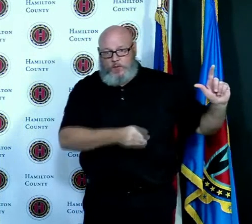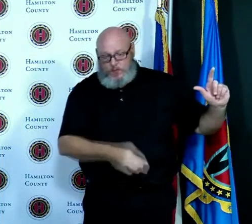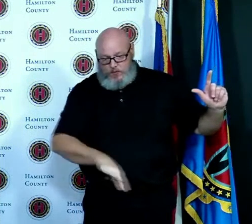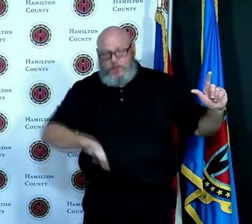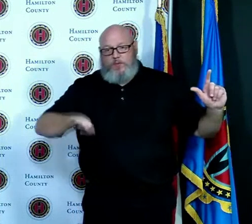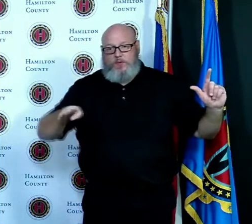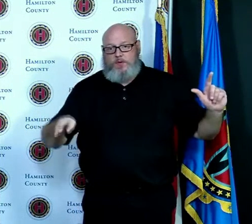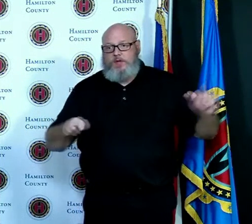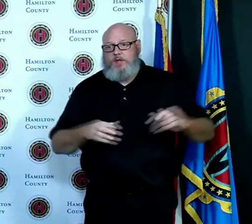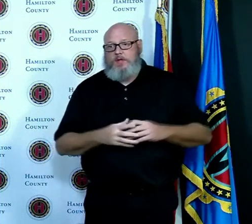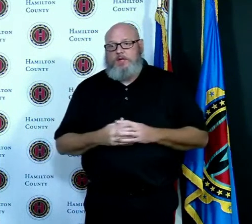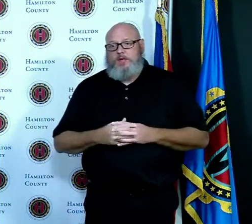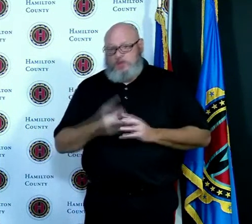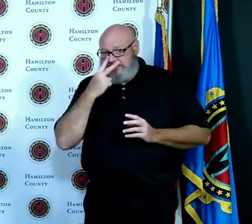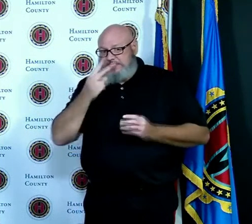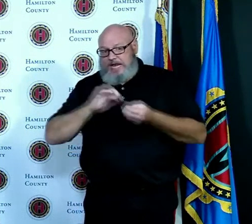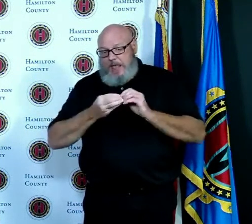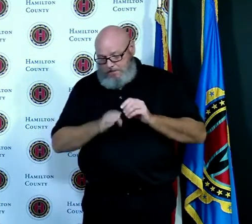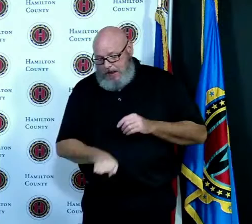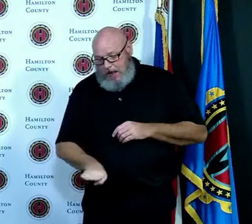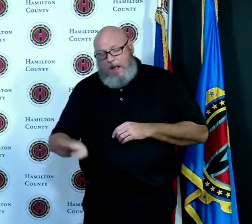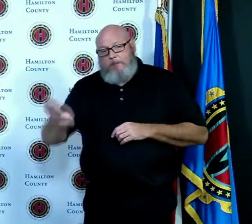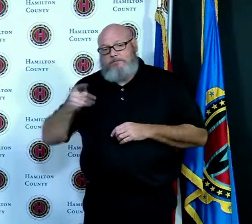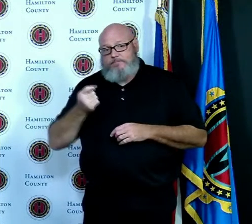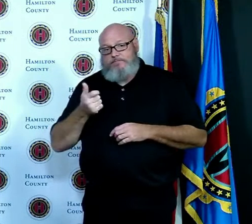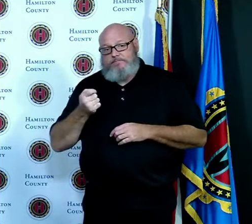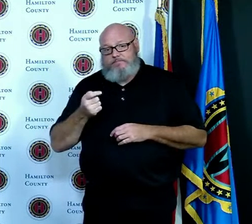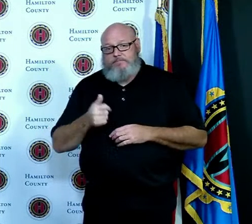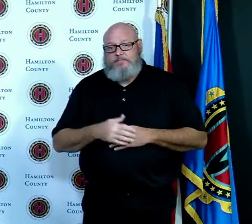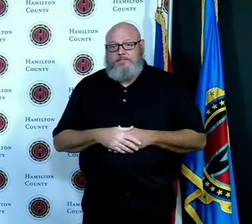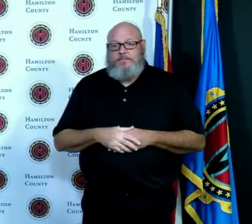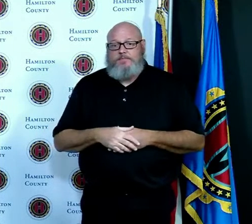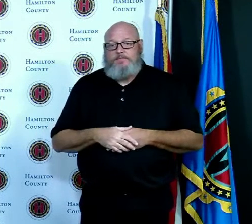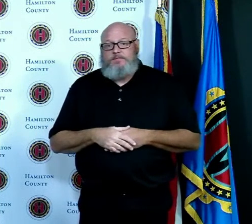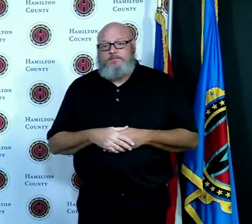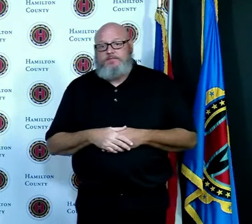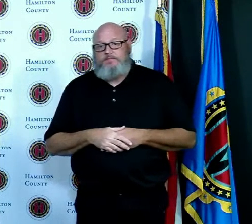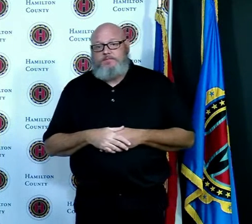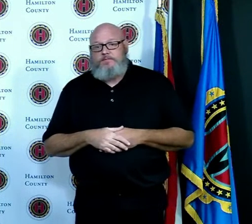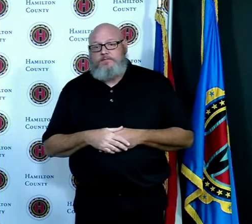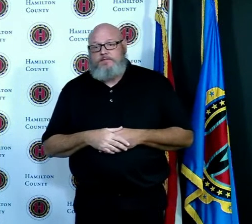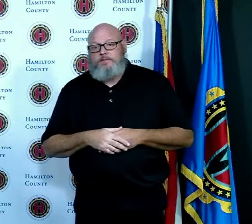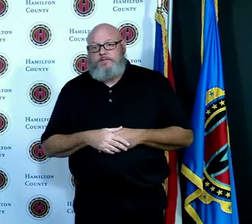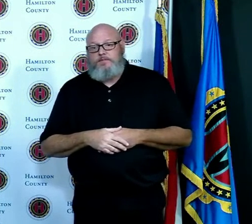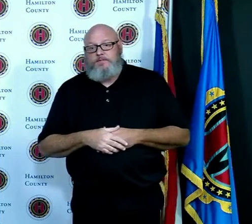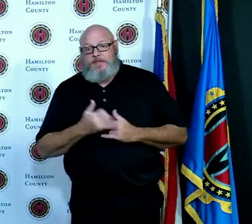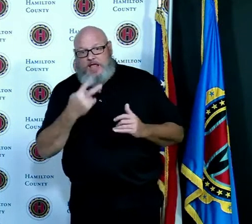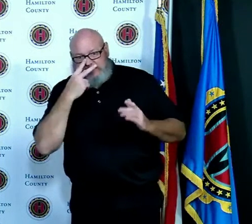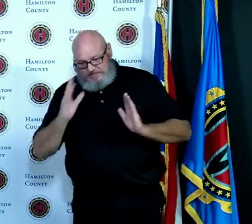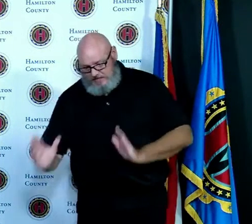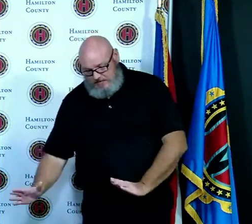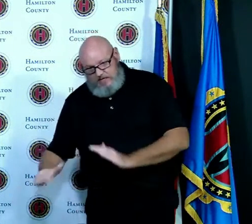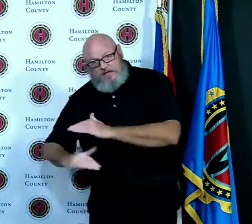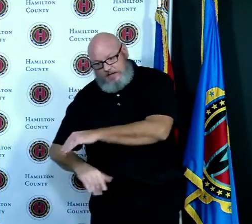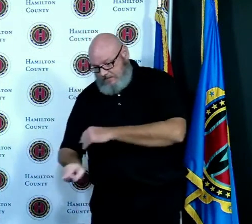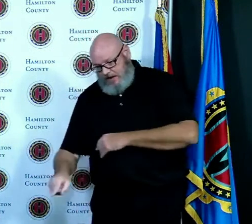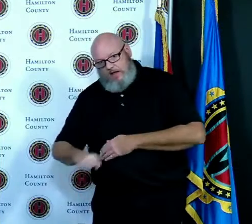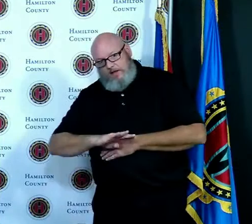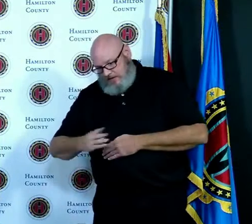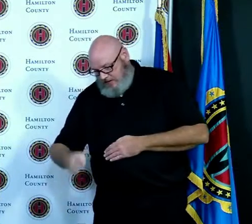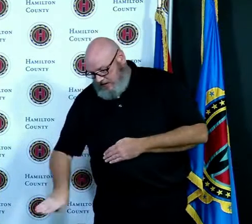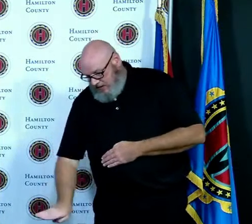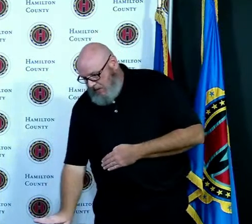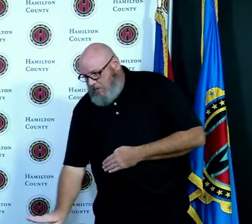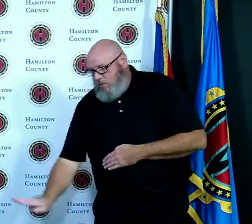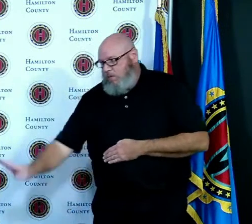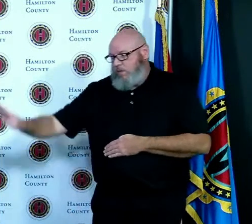alarming, but there is an increase. When you look at the 14-county region, it's very dramatic. We are seeing the number of individuals